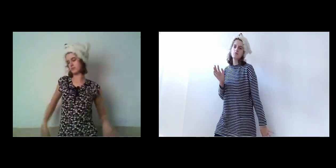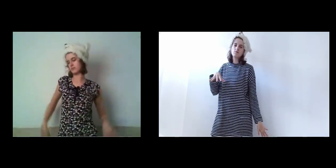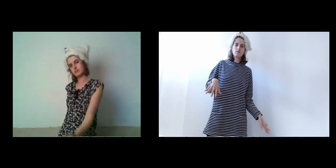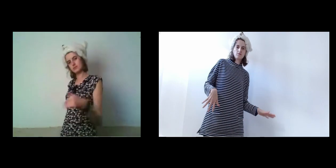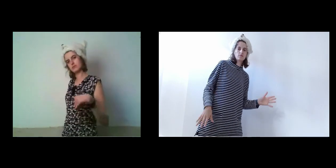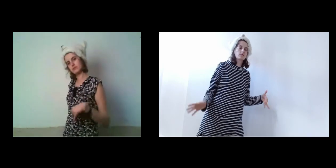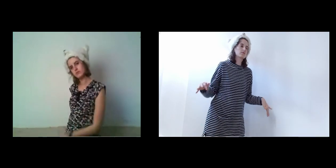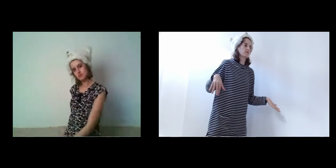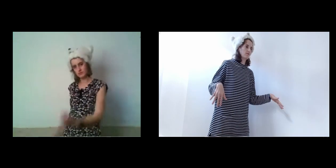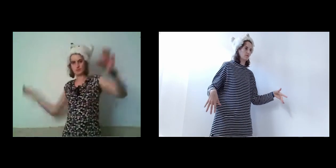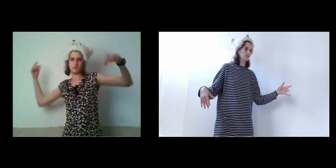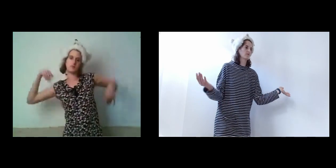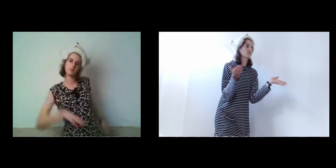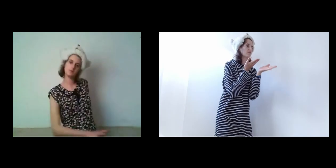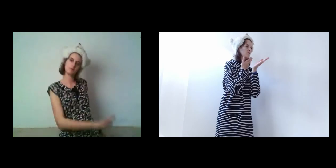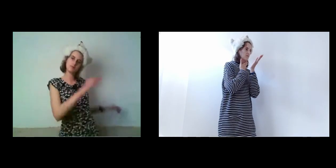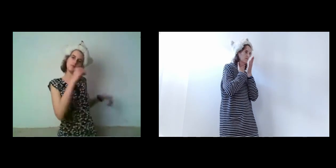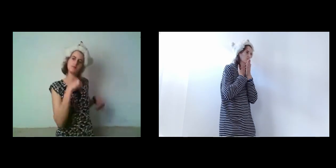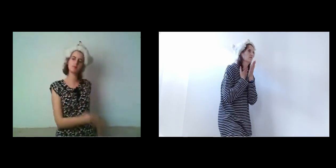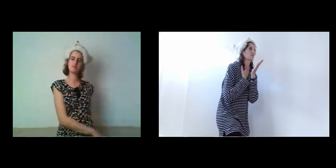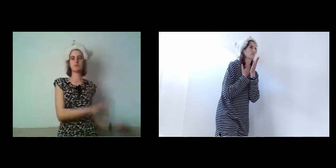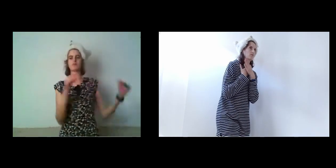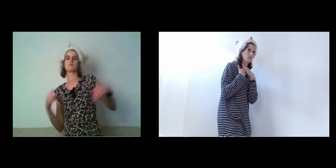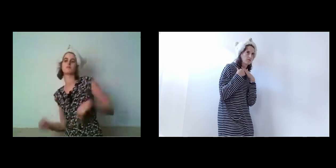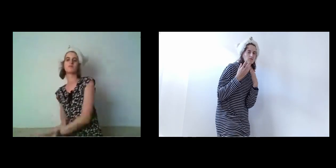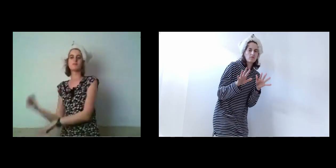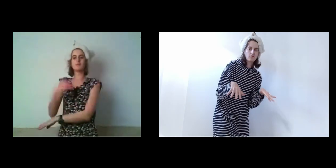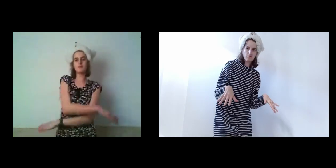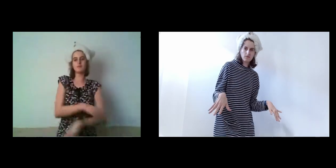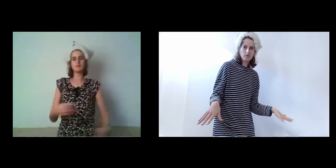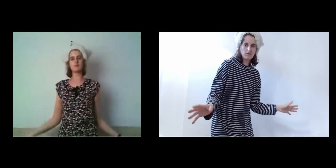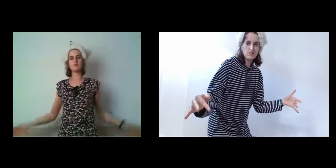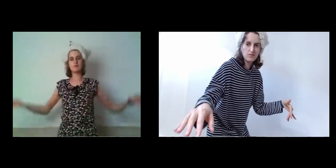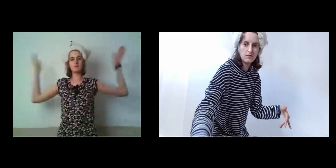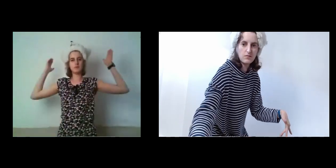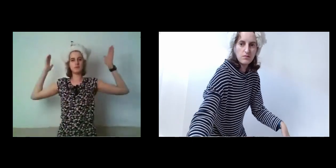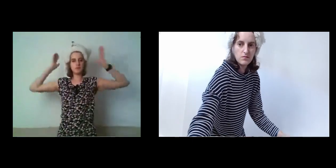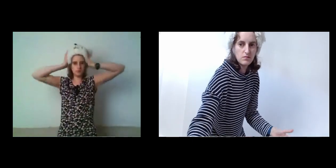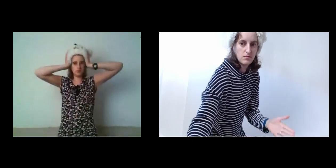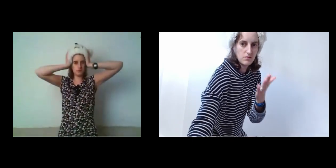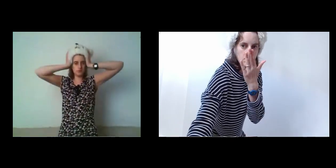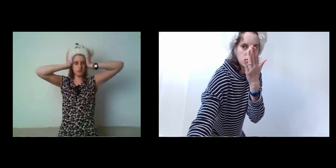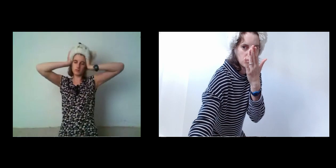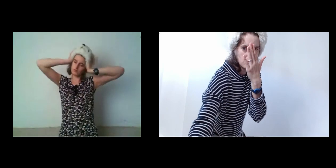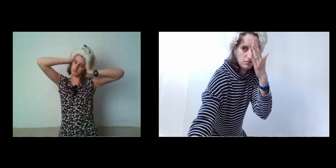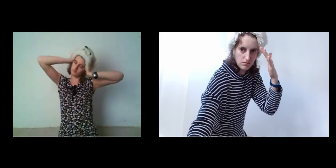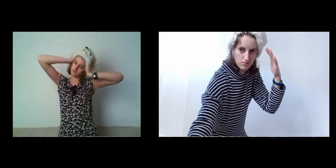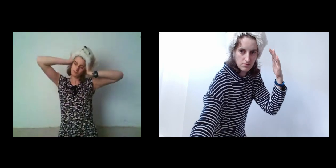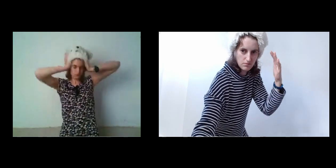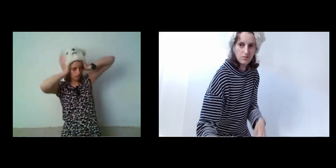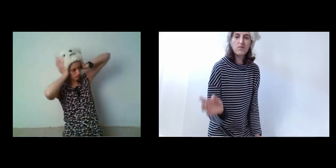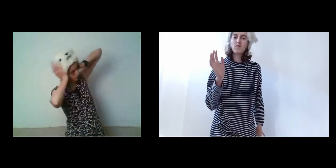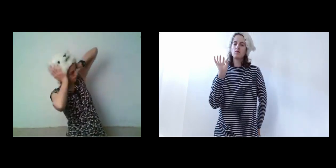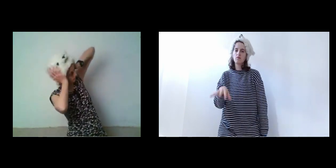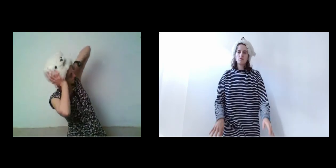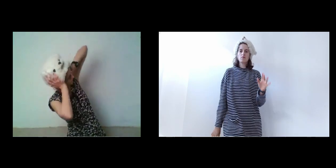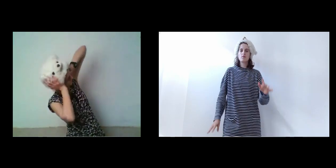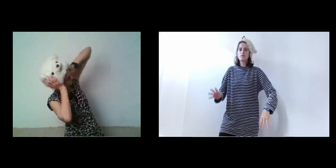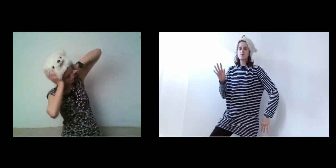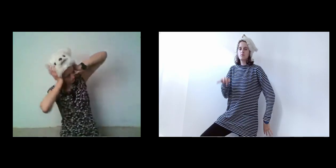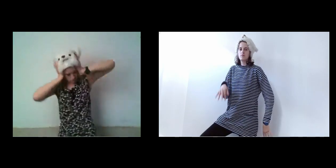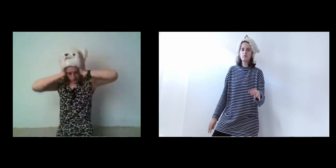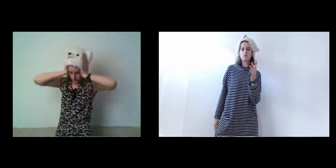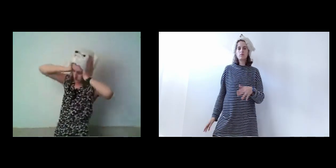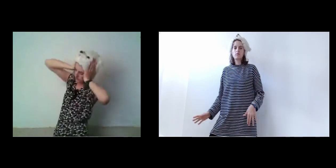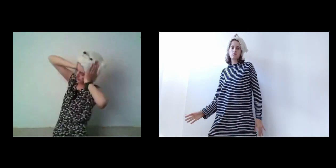I felt my vocal cords weakening I felt my concave thoughts I felt